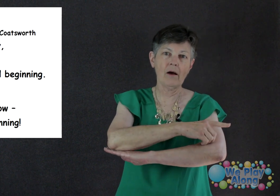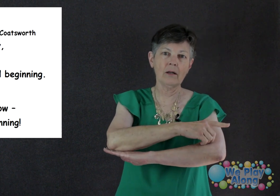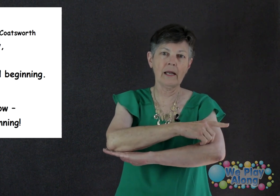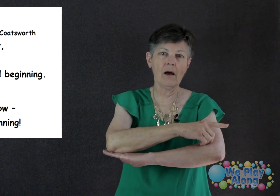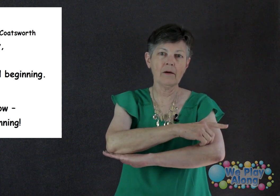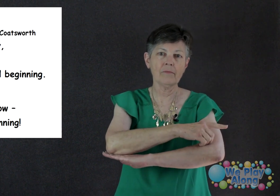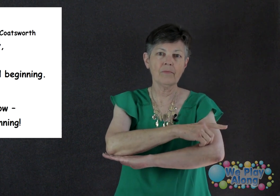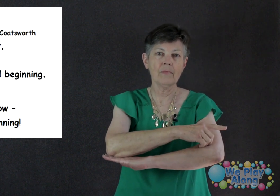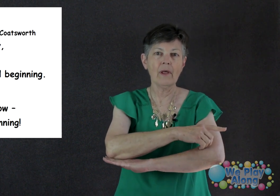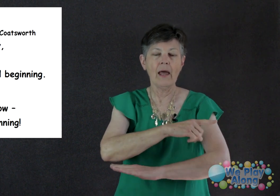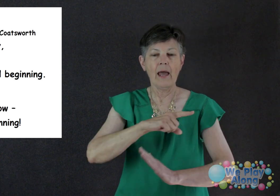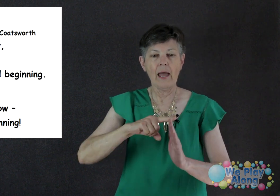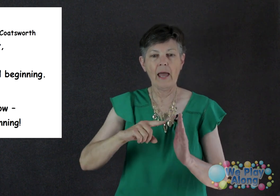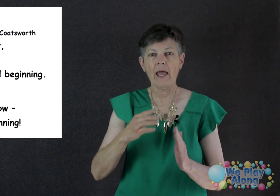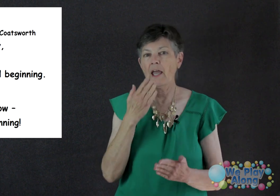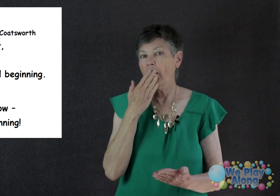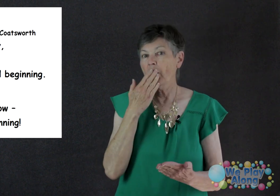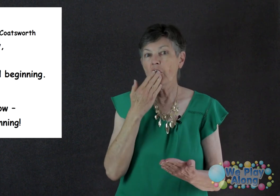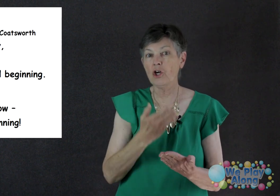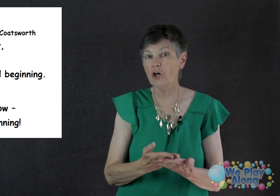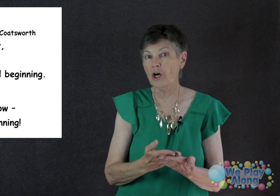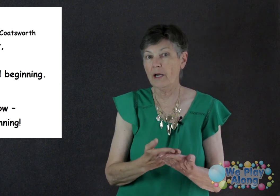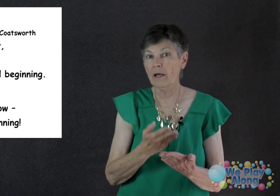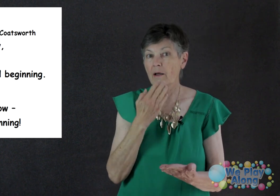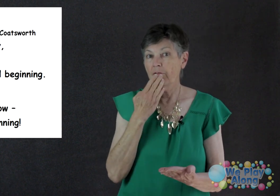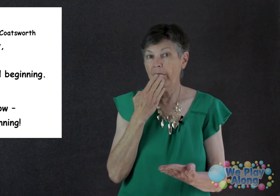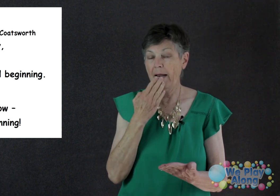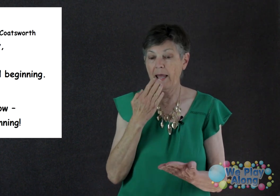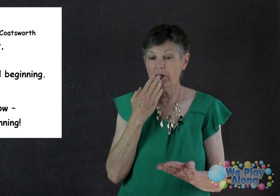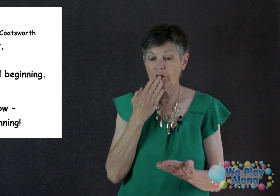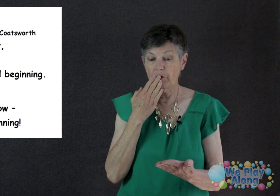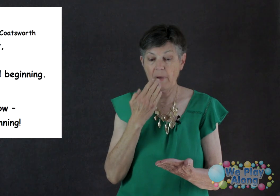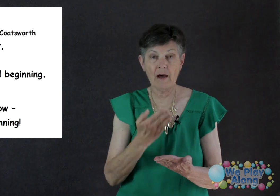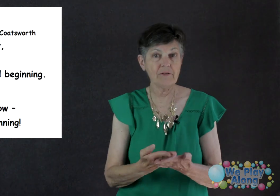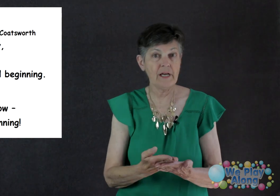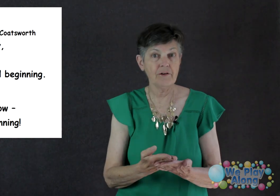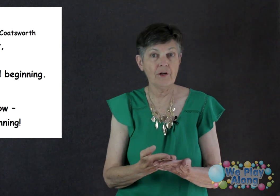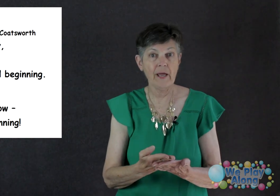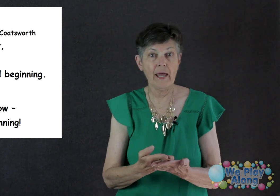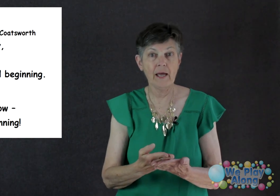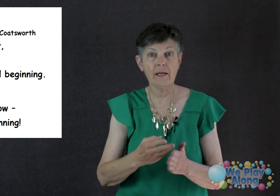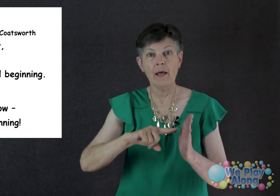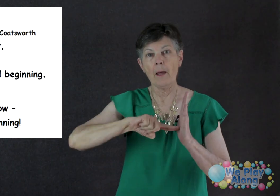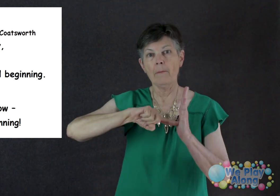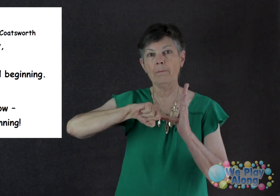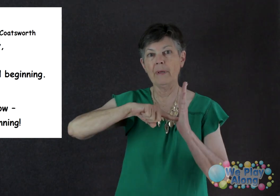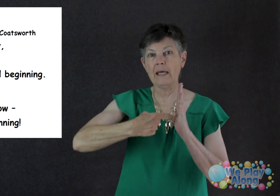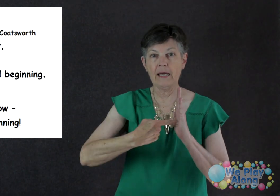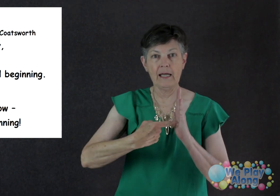all day long. A good, flat hand to your mouth, down to your hand, beginning.